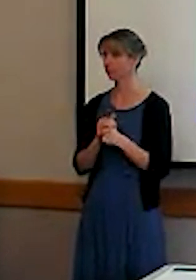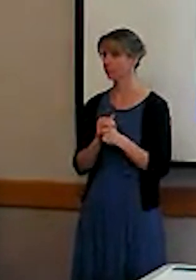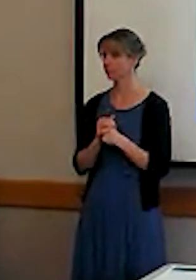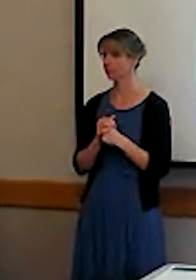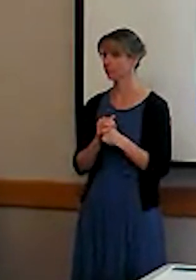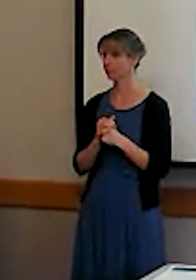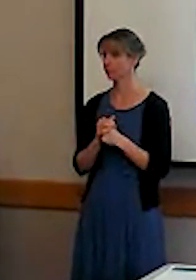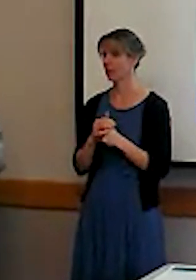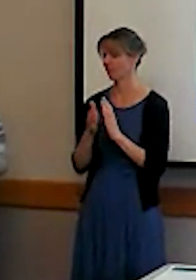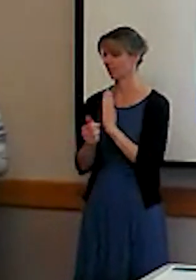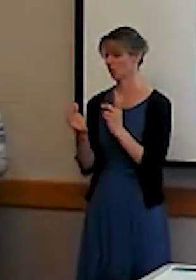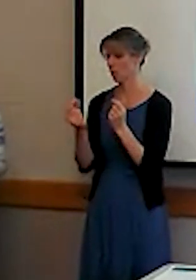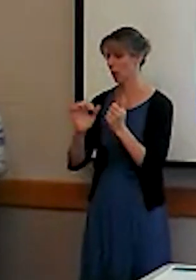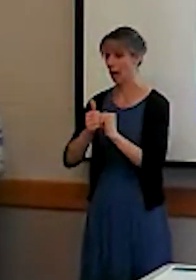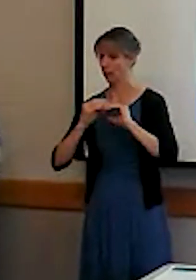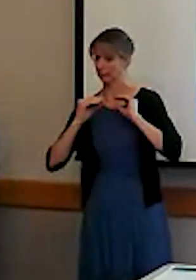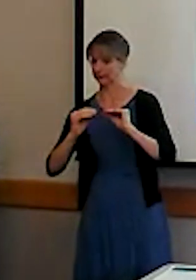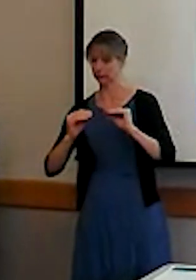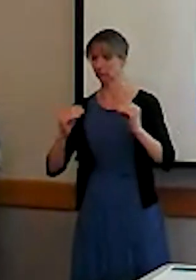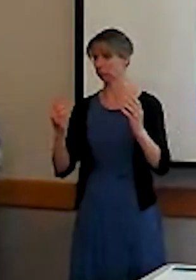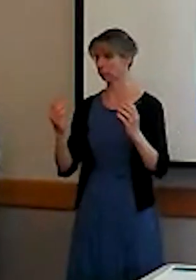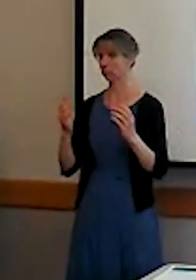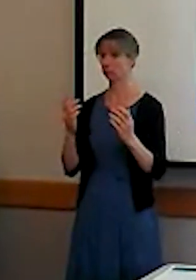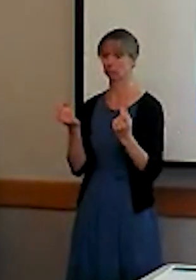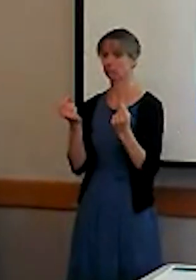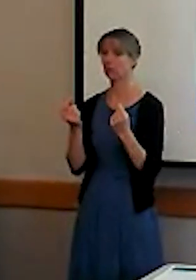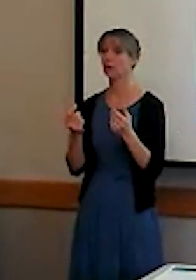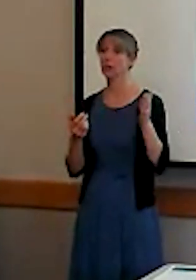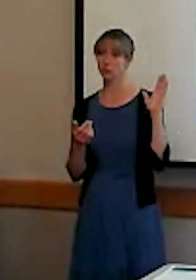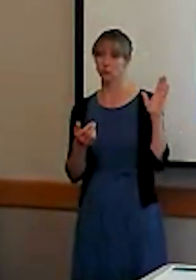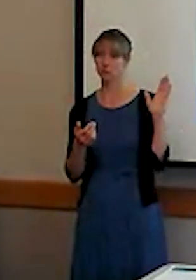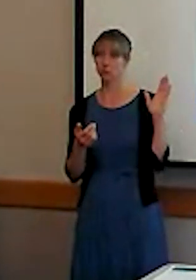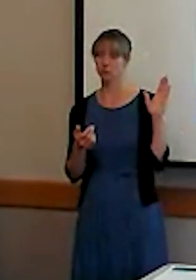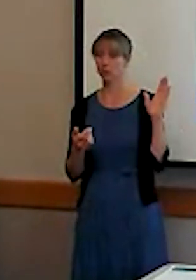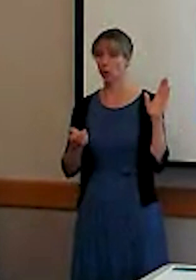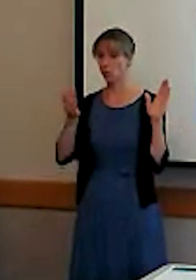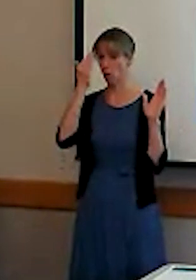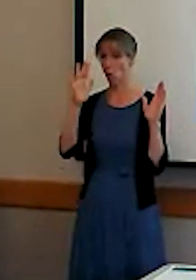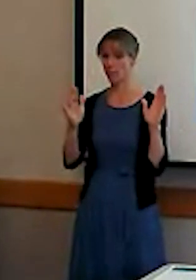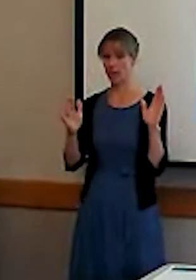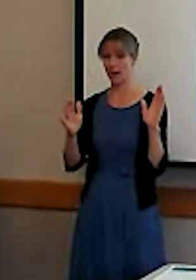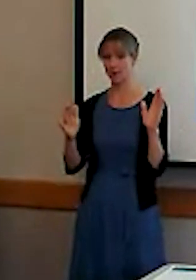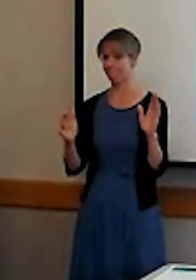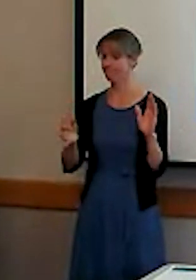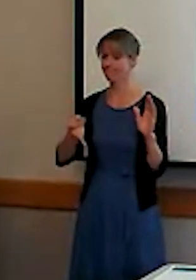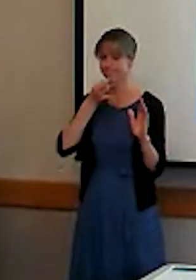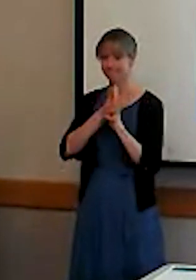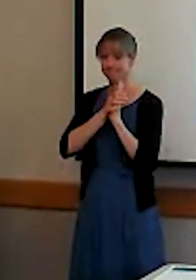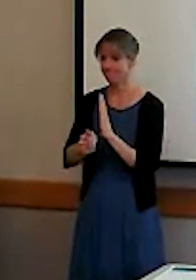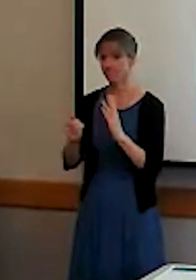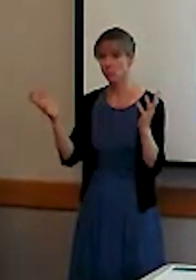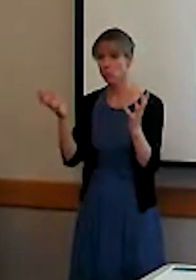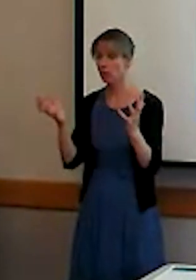the techniques that I use, my teaching strategies, okay? So on this one is know their strengths, right? So you have to effectively